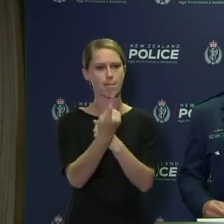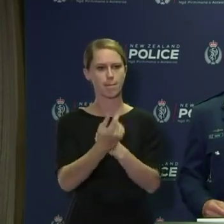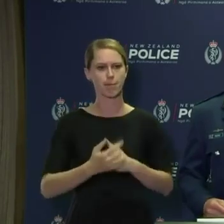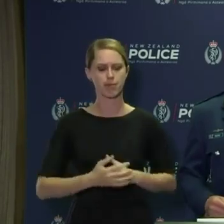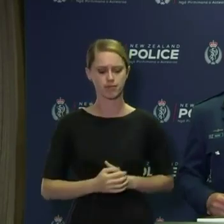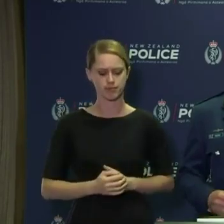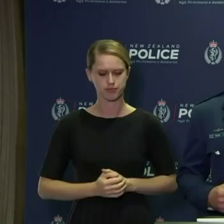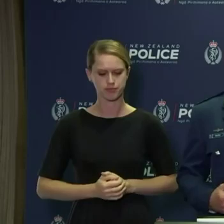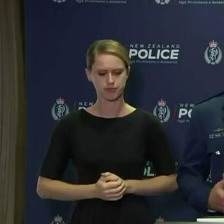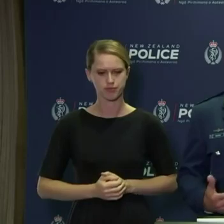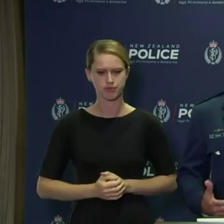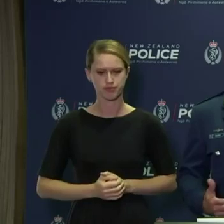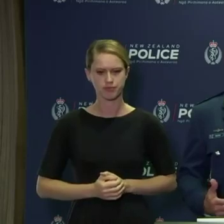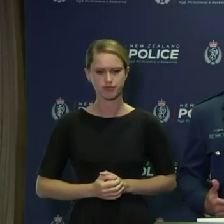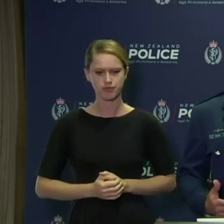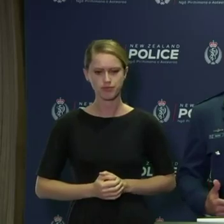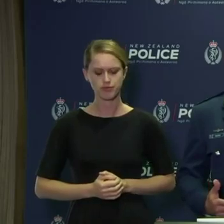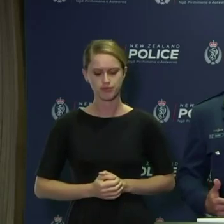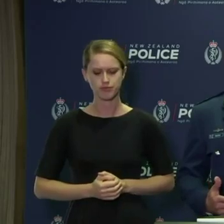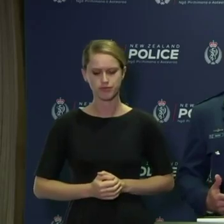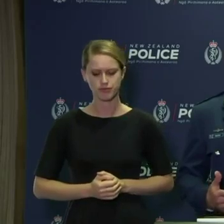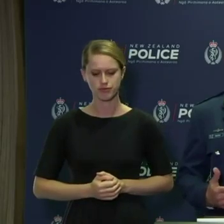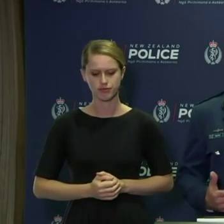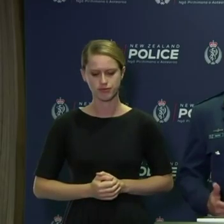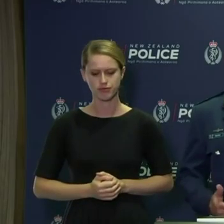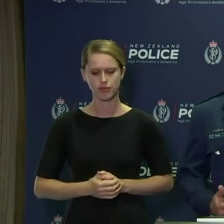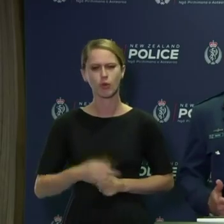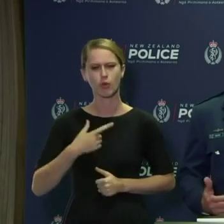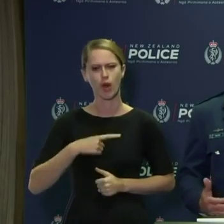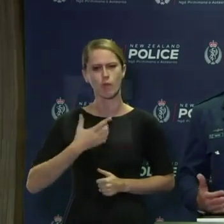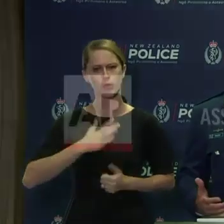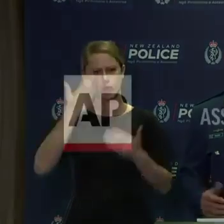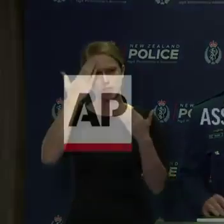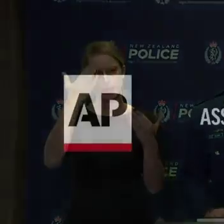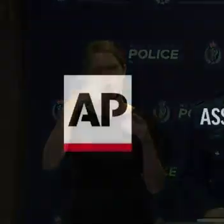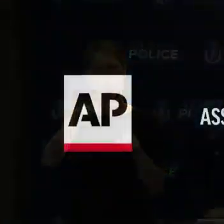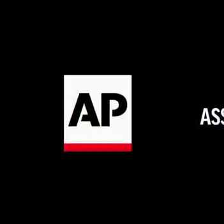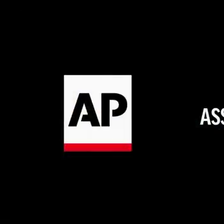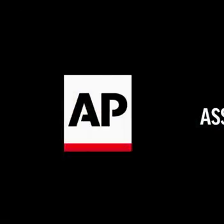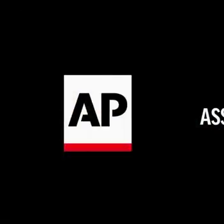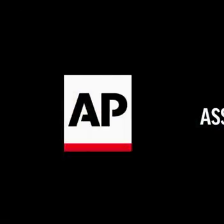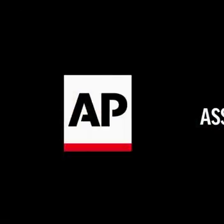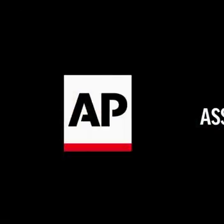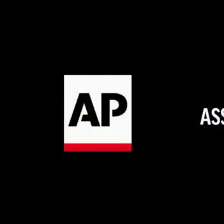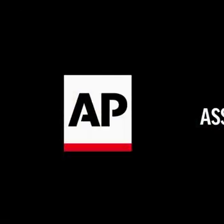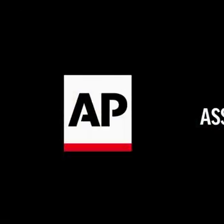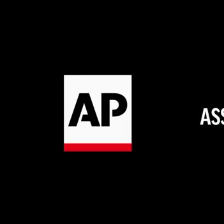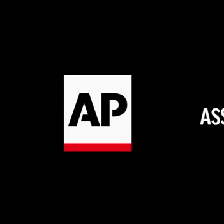out of respect for the families of those victims.